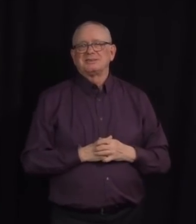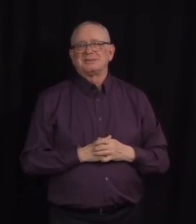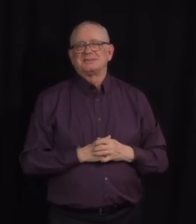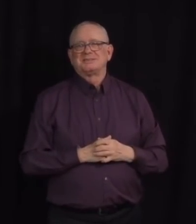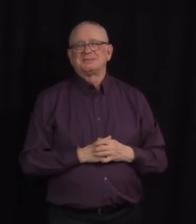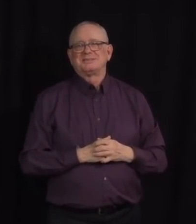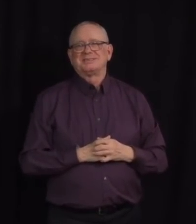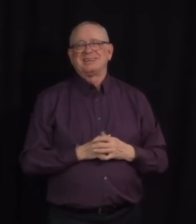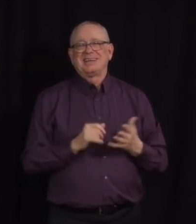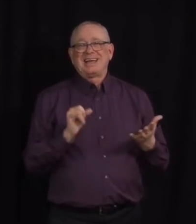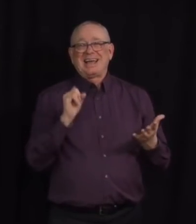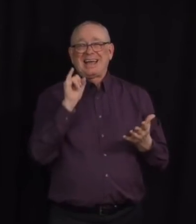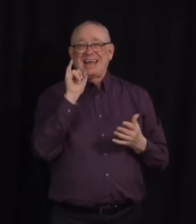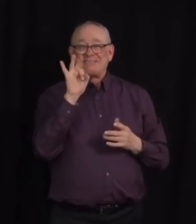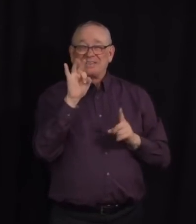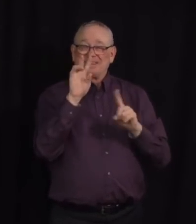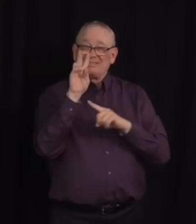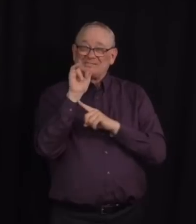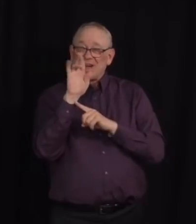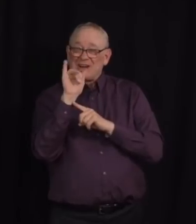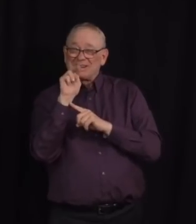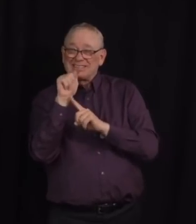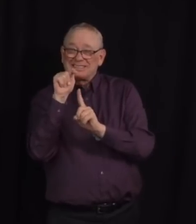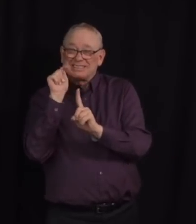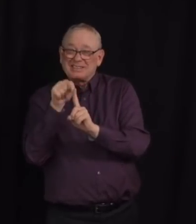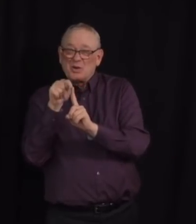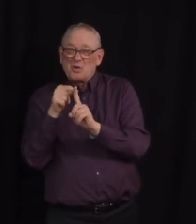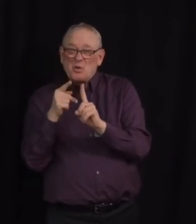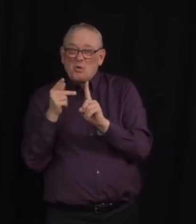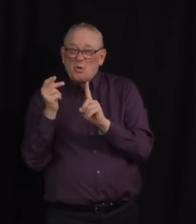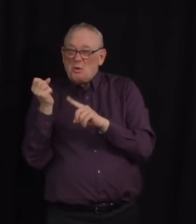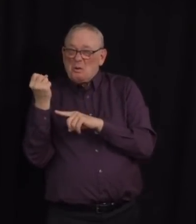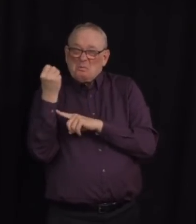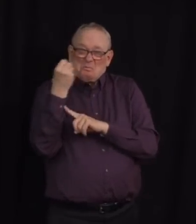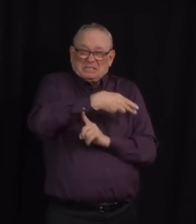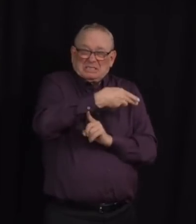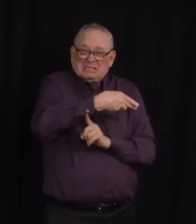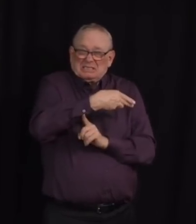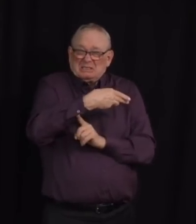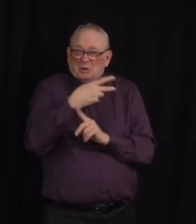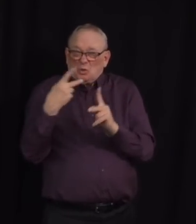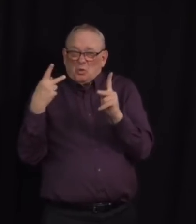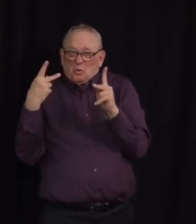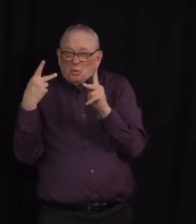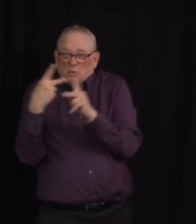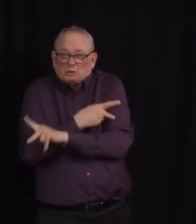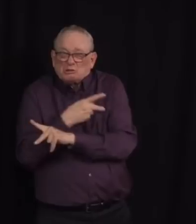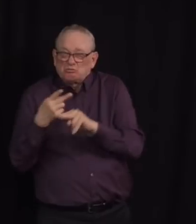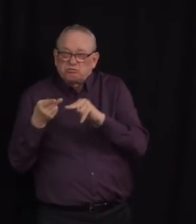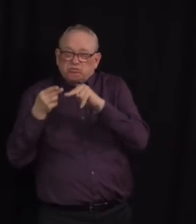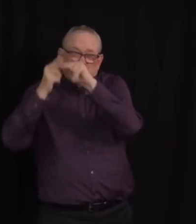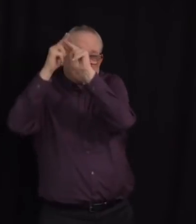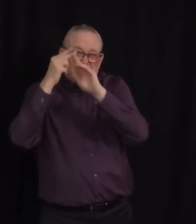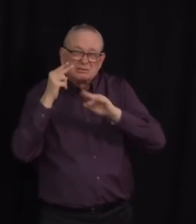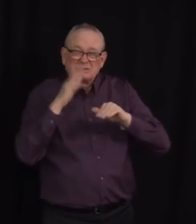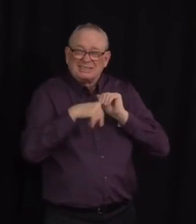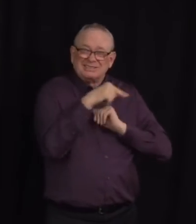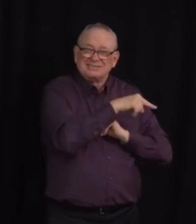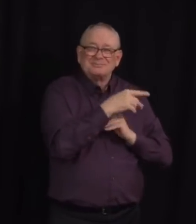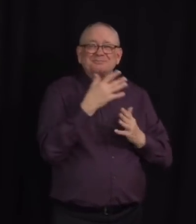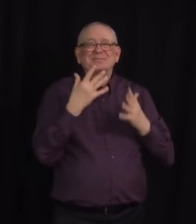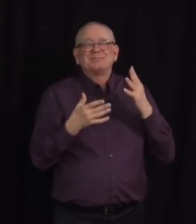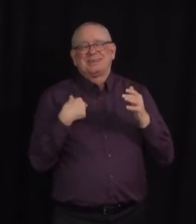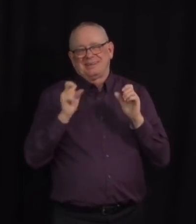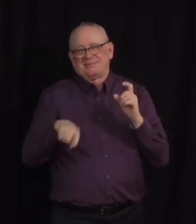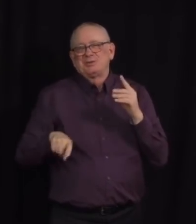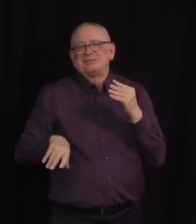additional restrictions have been required. And we see in many countries in Europe, we saw in the UK earlier this year,